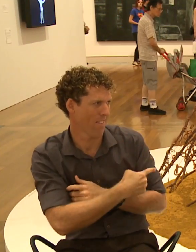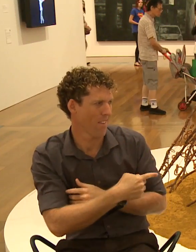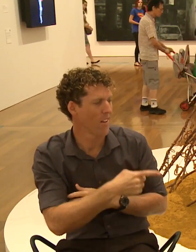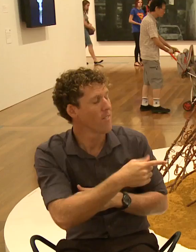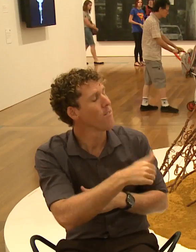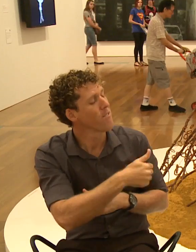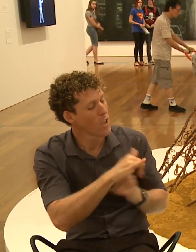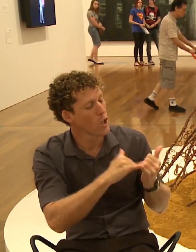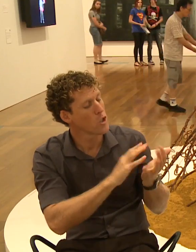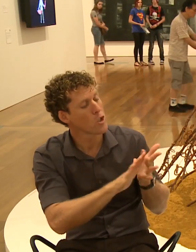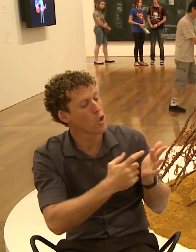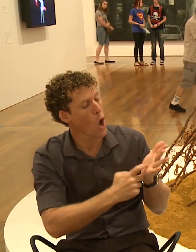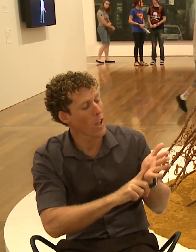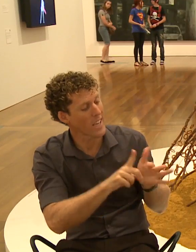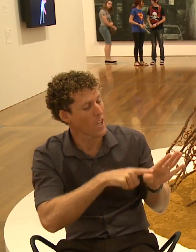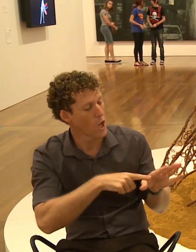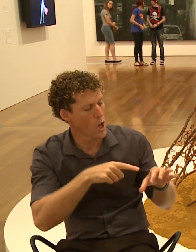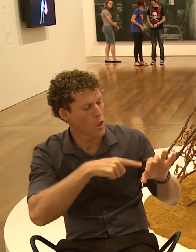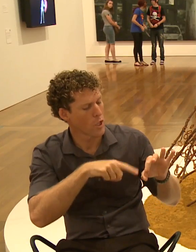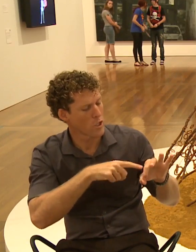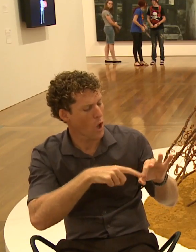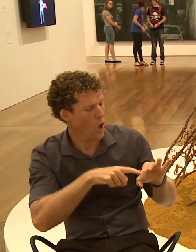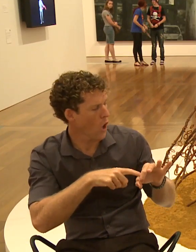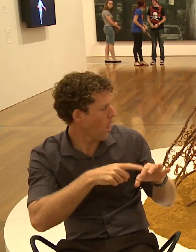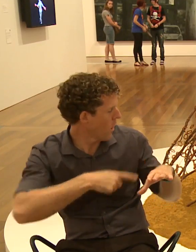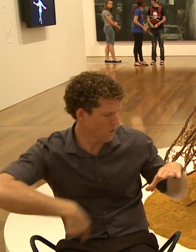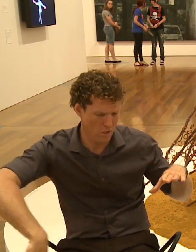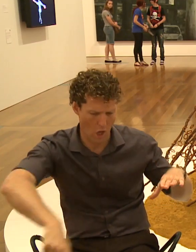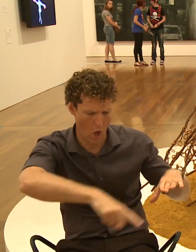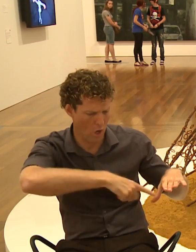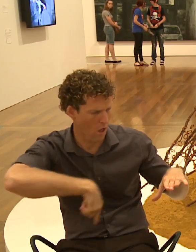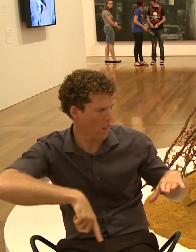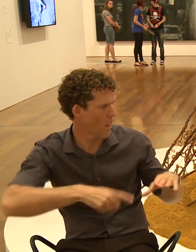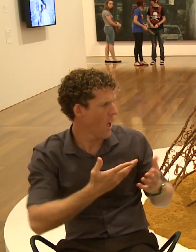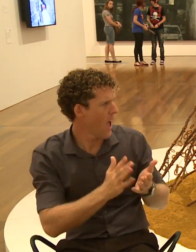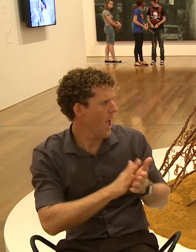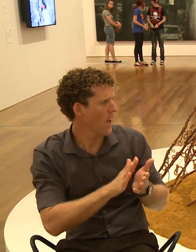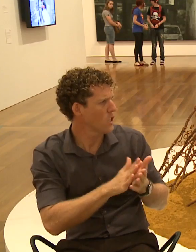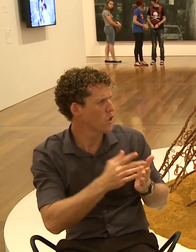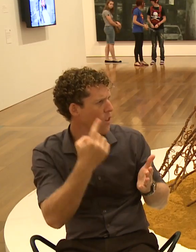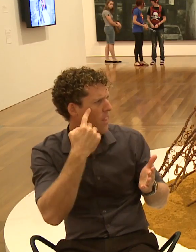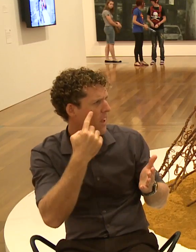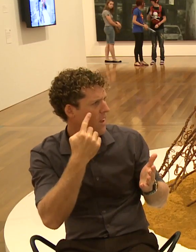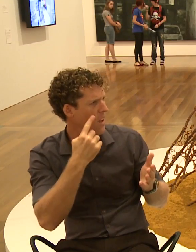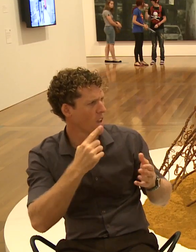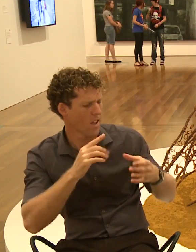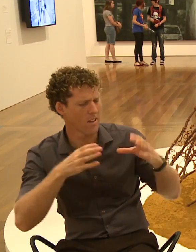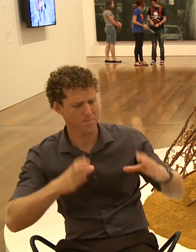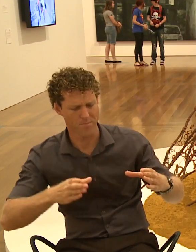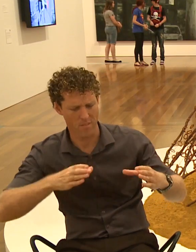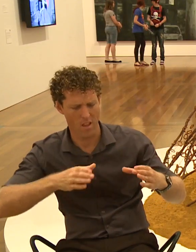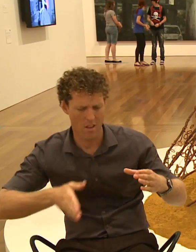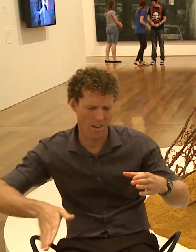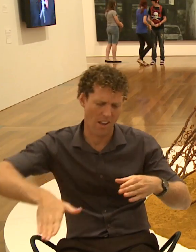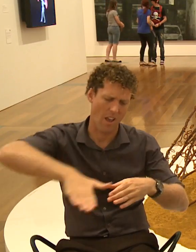So Shirley, the circles, how did you arrive at that idea of covering the outer surface